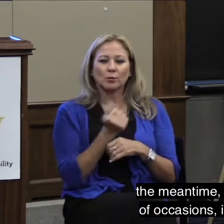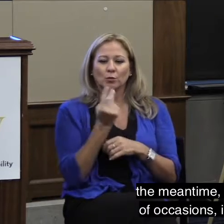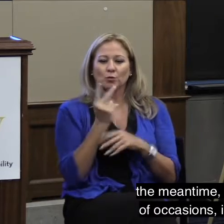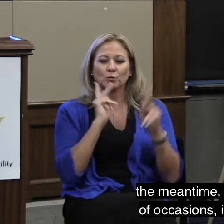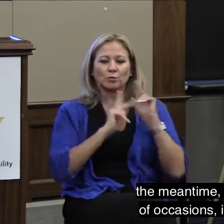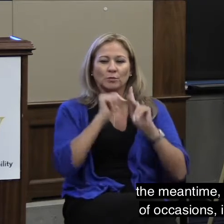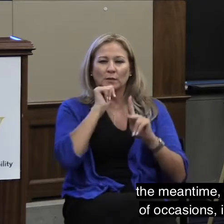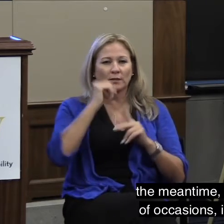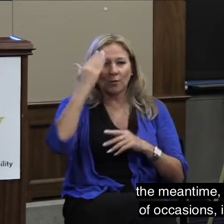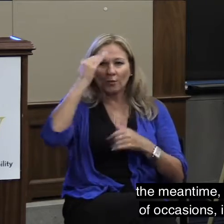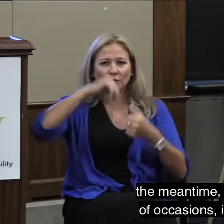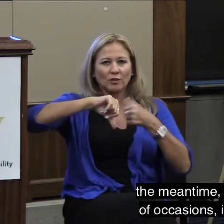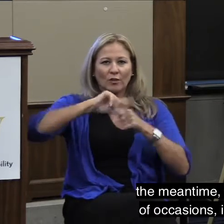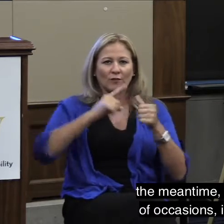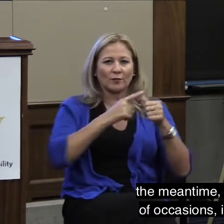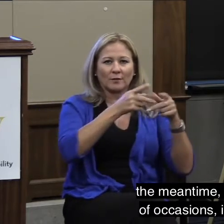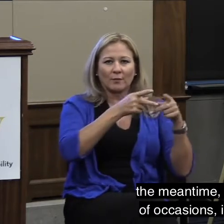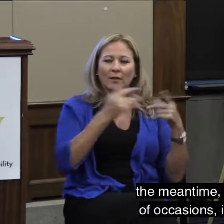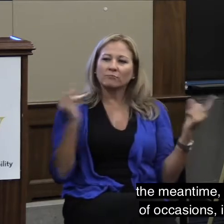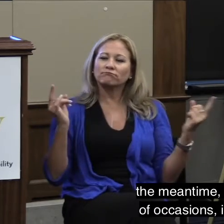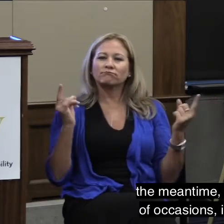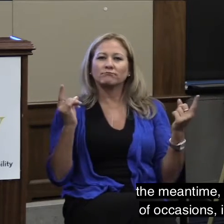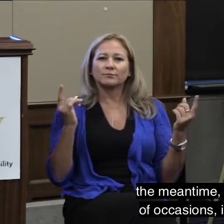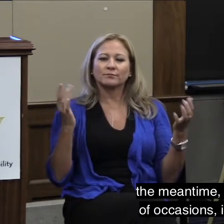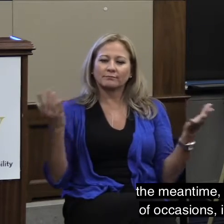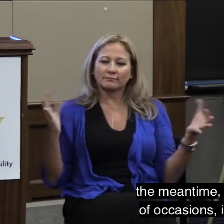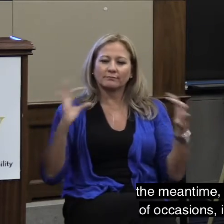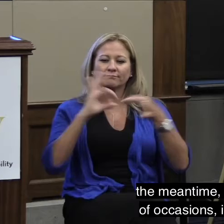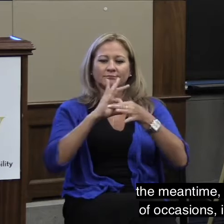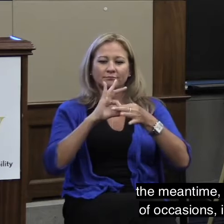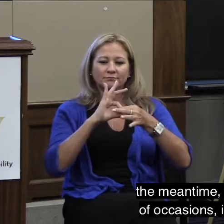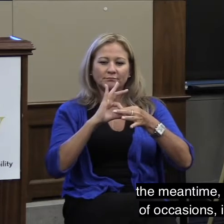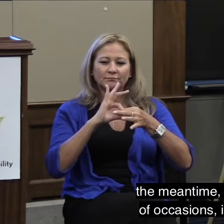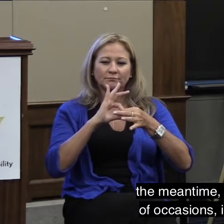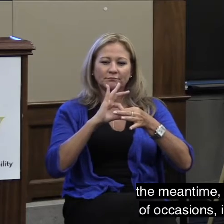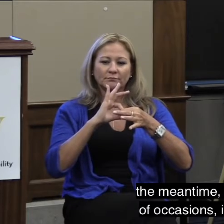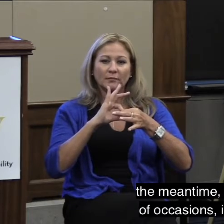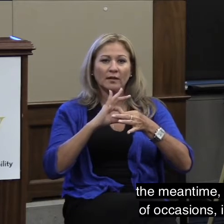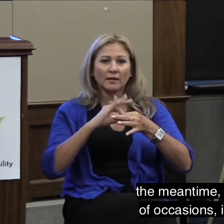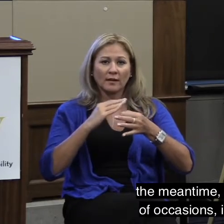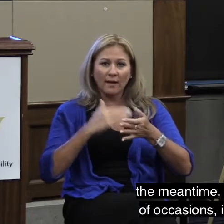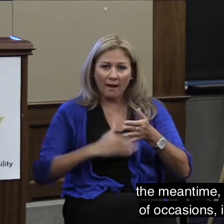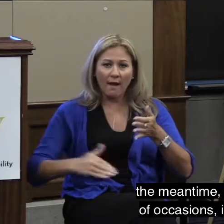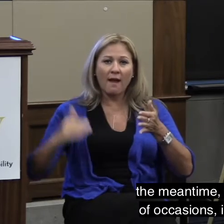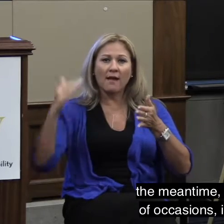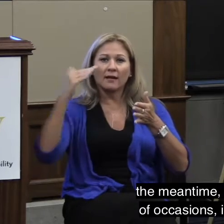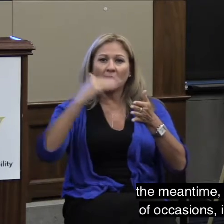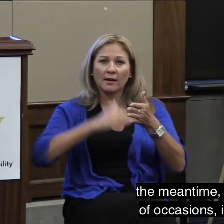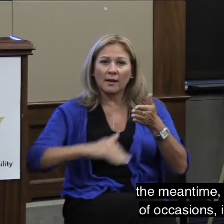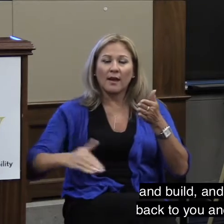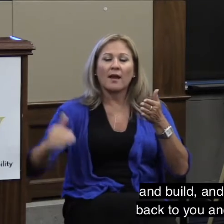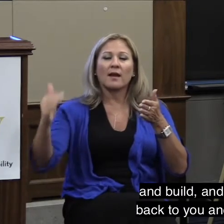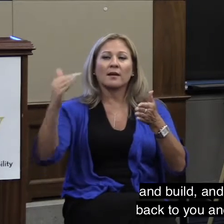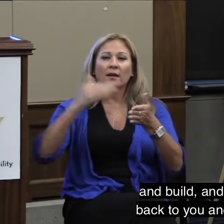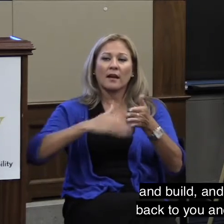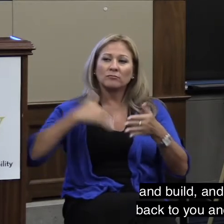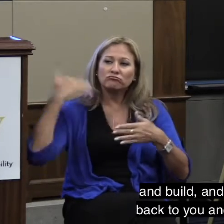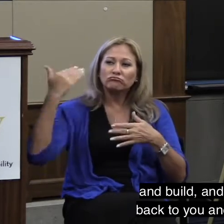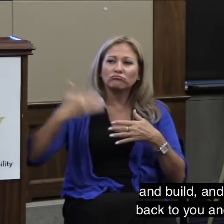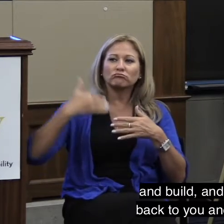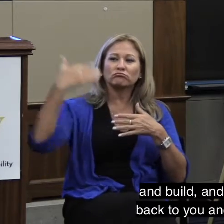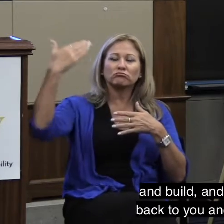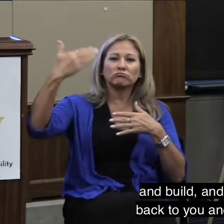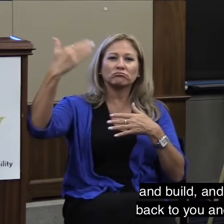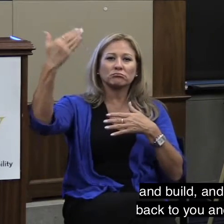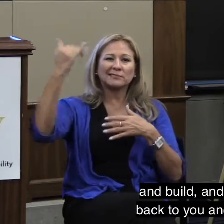meantime, when you build this over a series of occasions, imagine that this continues to cluster and build, and